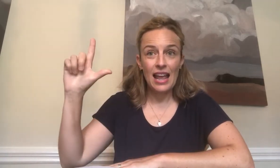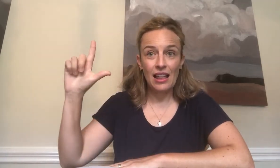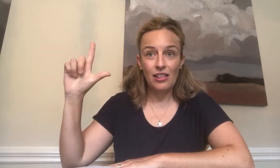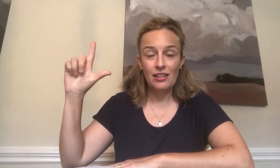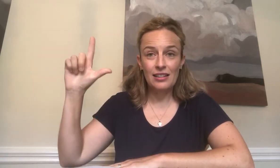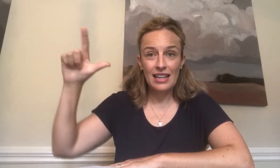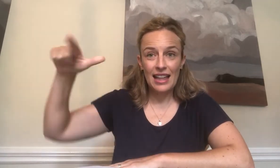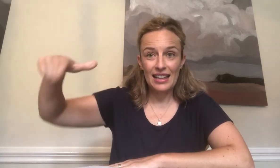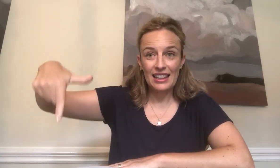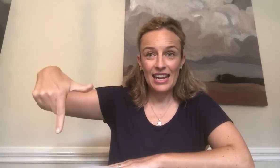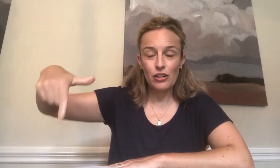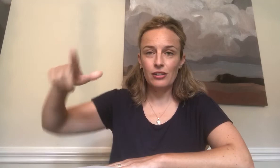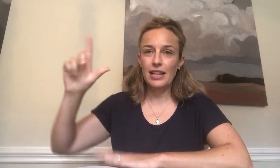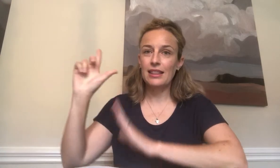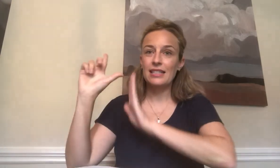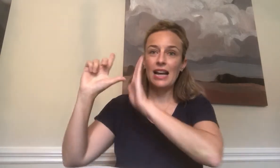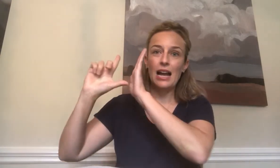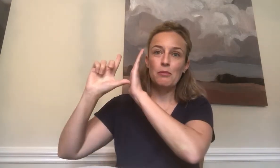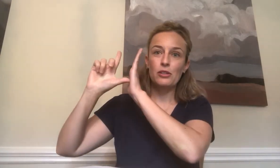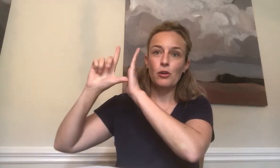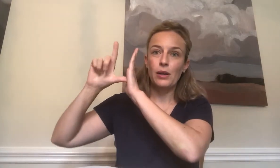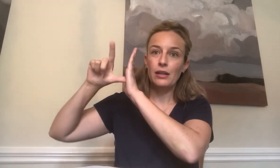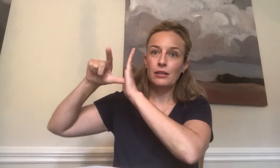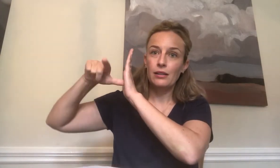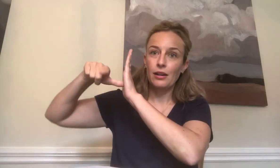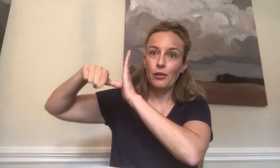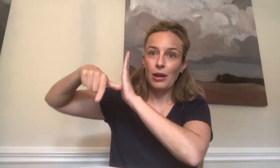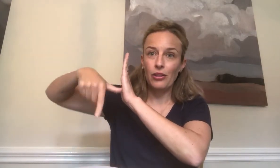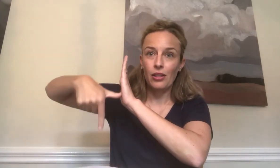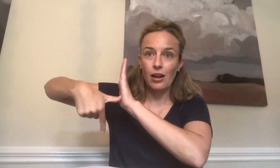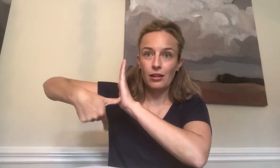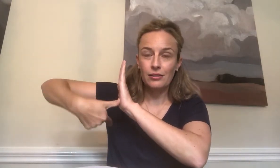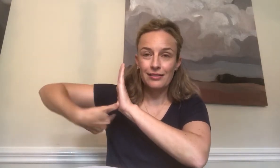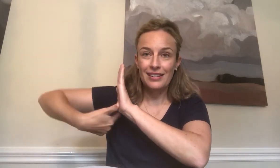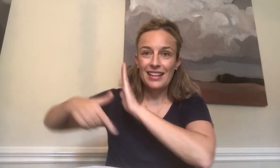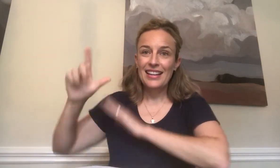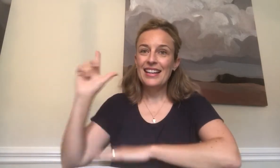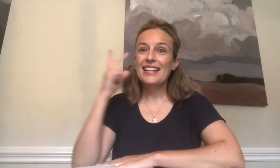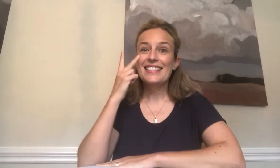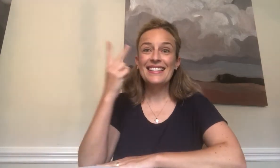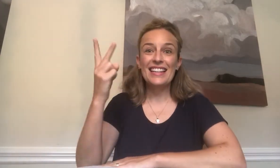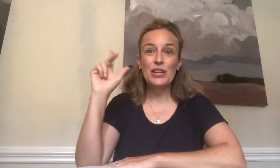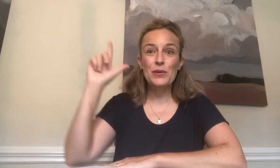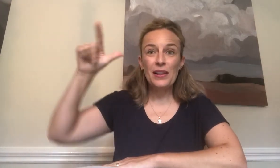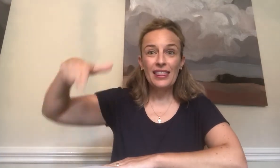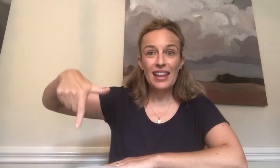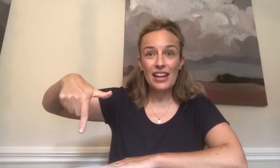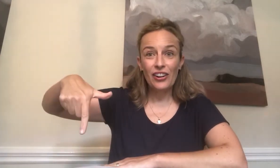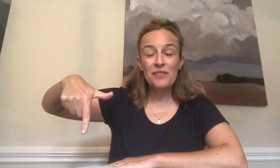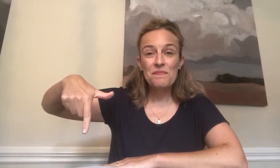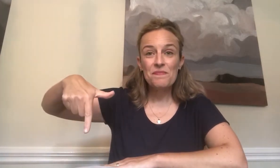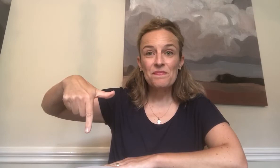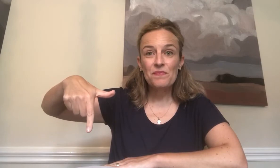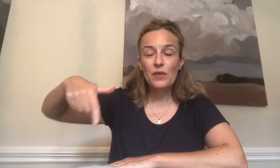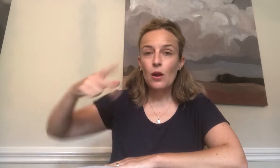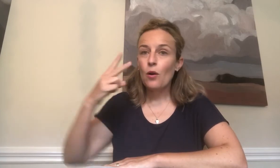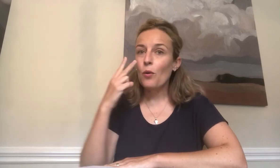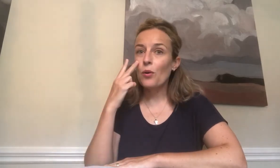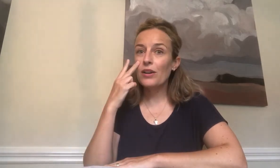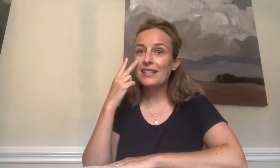L, later, like the time is going around the clock. See you later, or